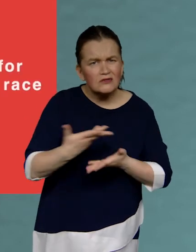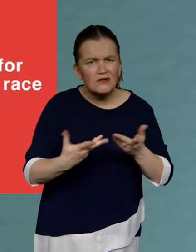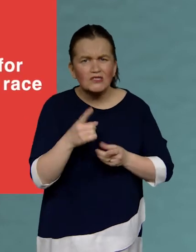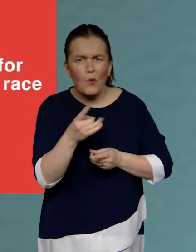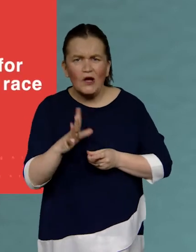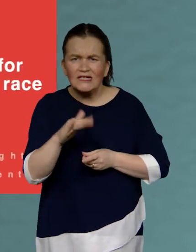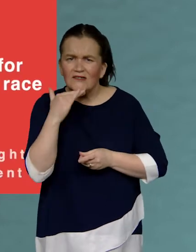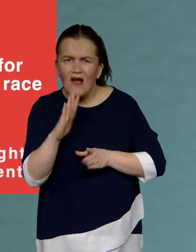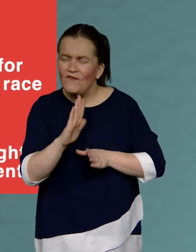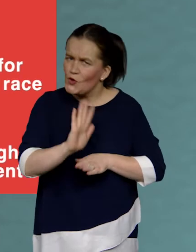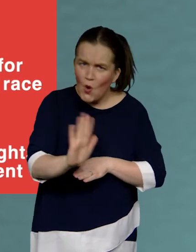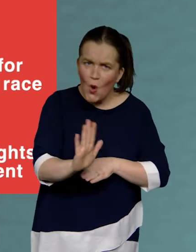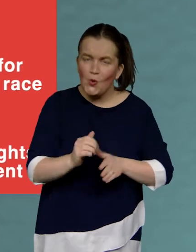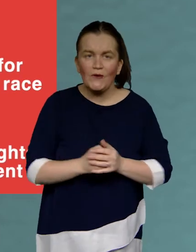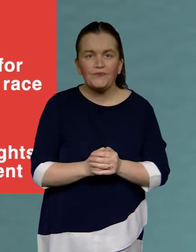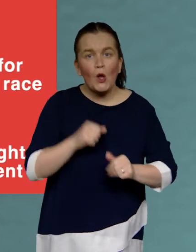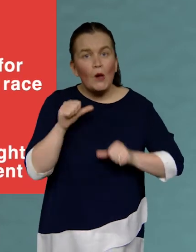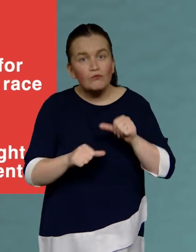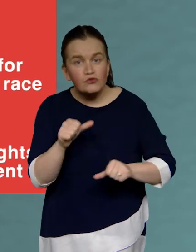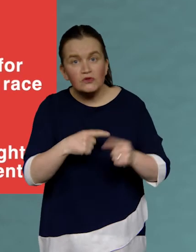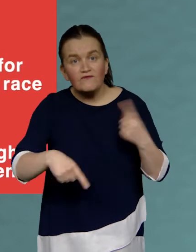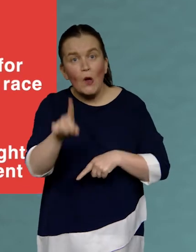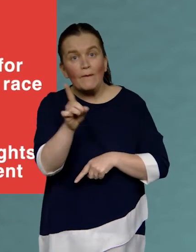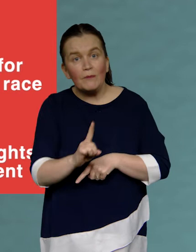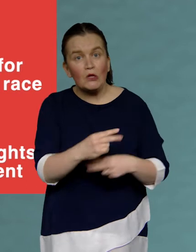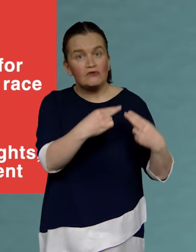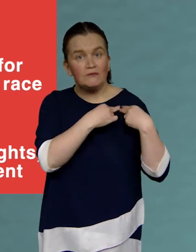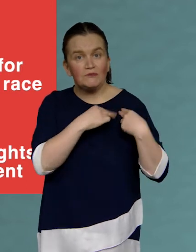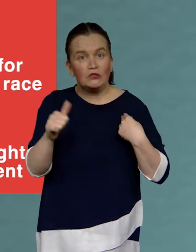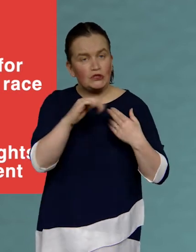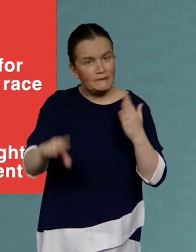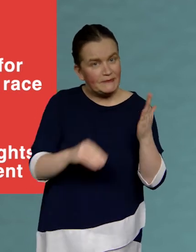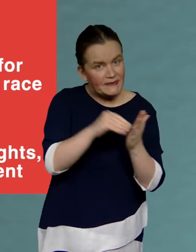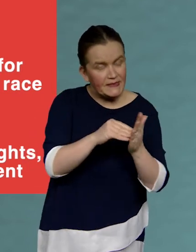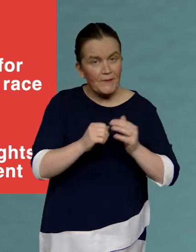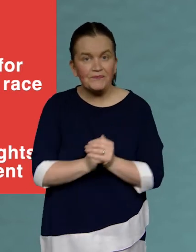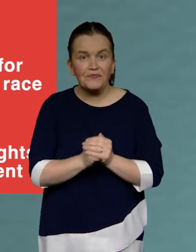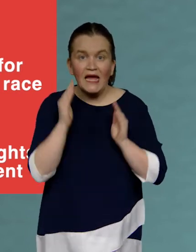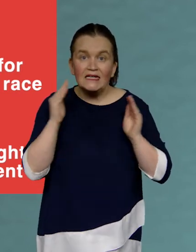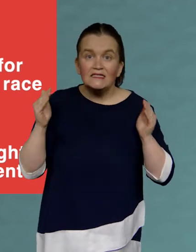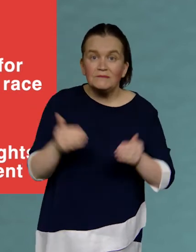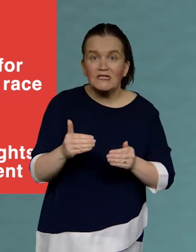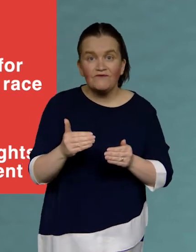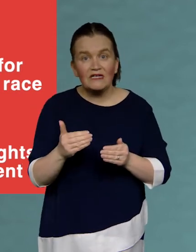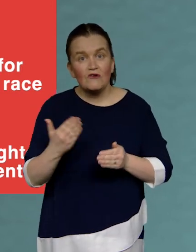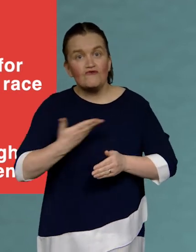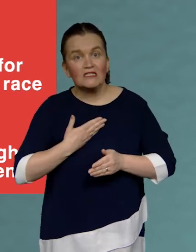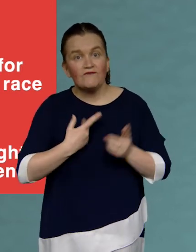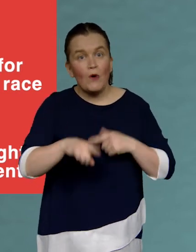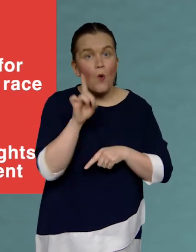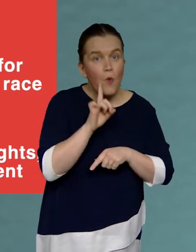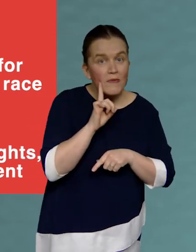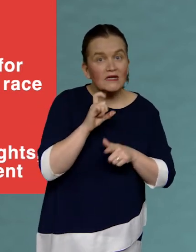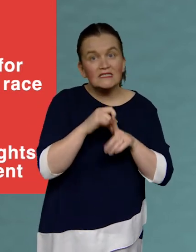9. Mechanisms for public accountability should be built in. Number 10. Incorporation of specific rights for women, disabled people and